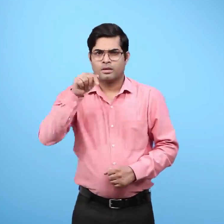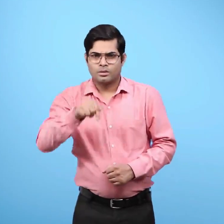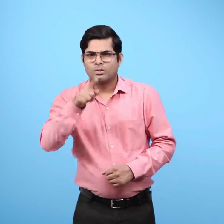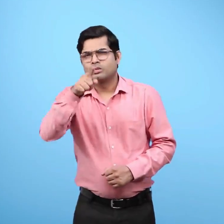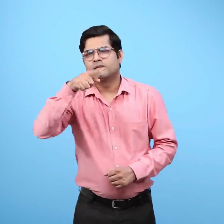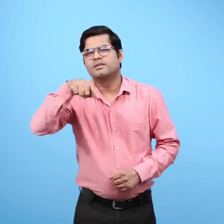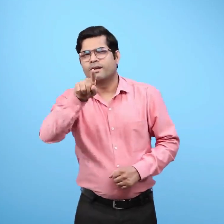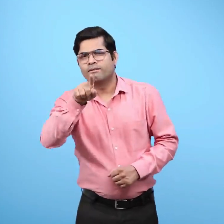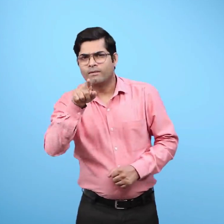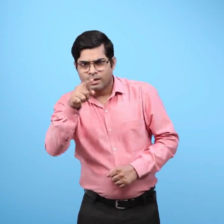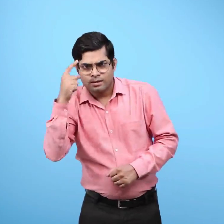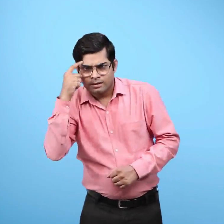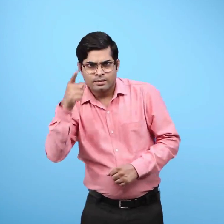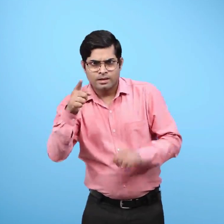an angle less than a right angle,